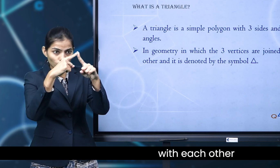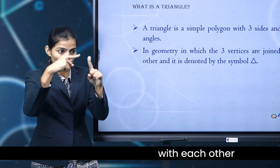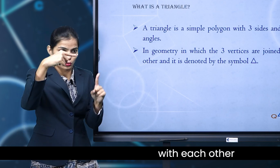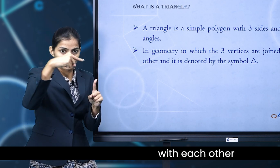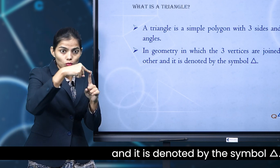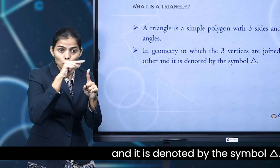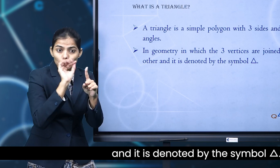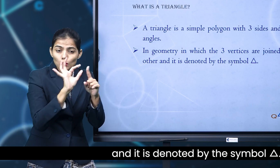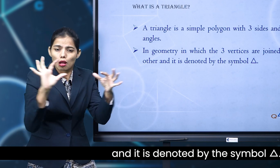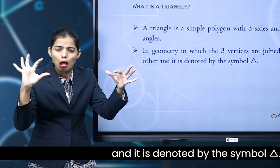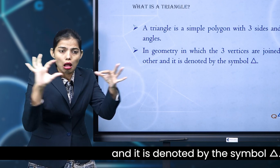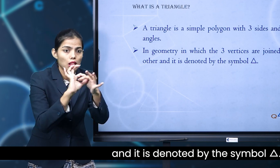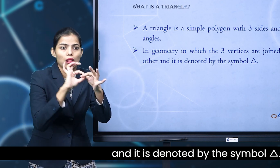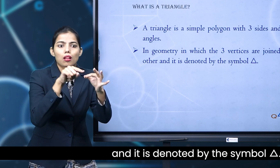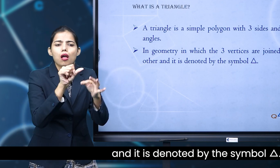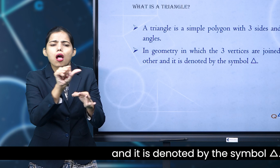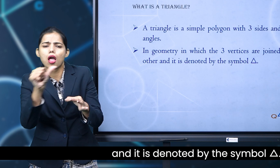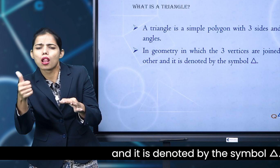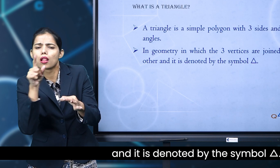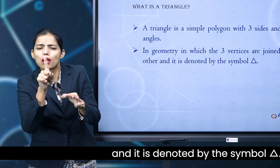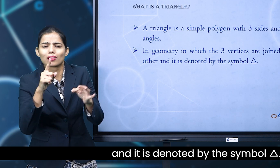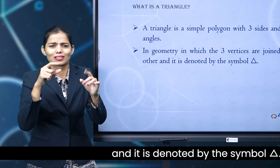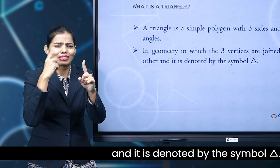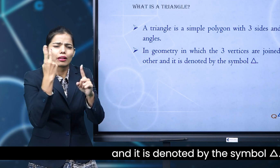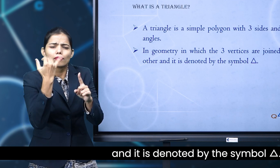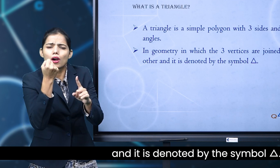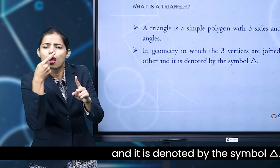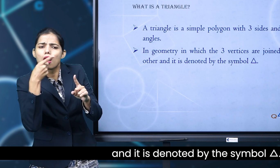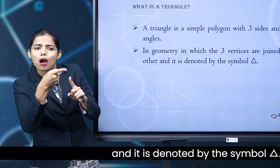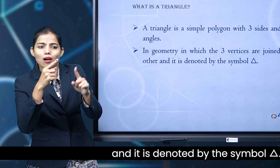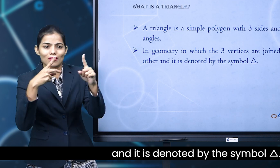other, and it is denoted by the symbol triangle.